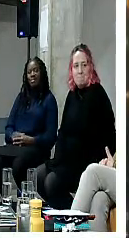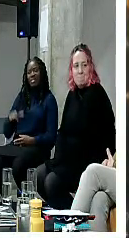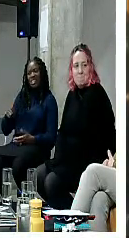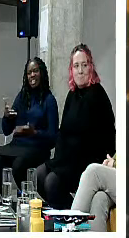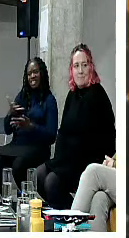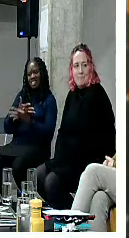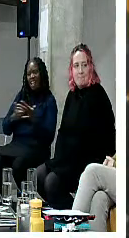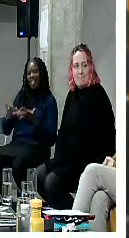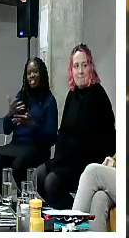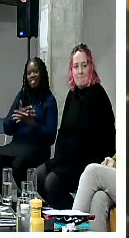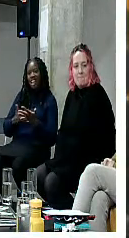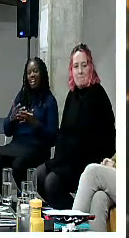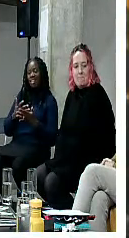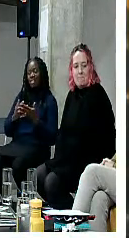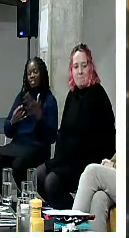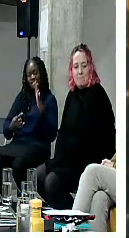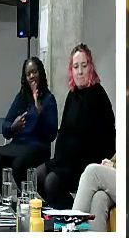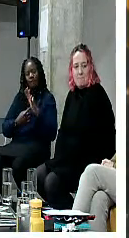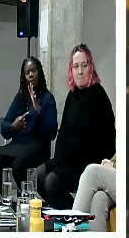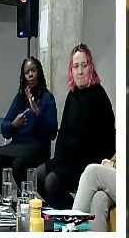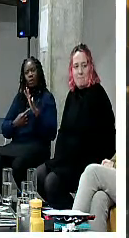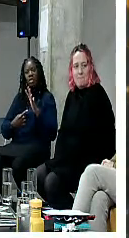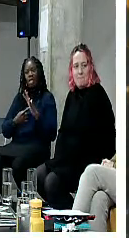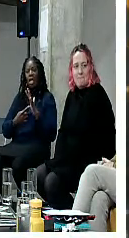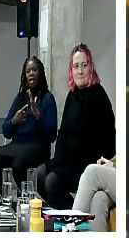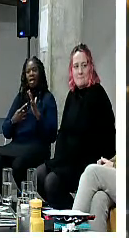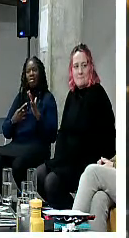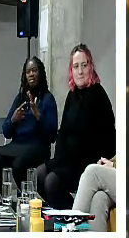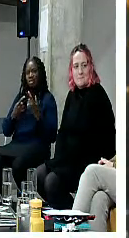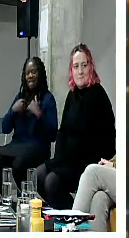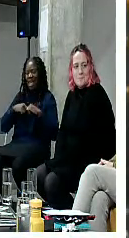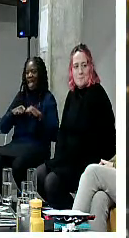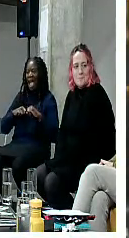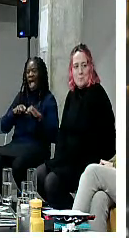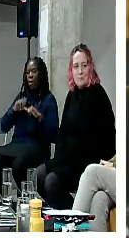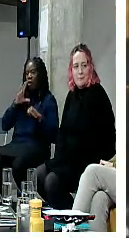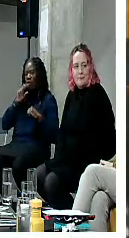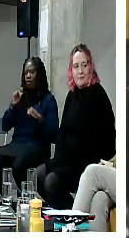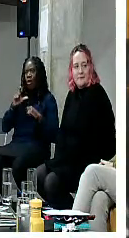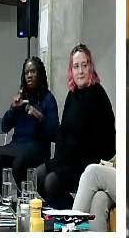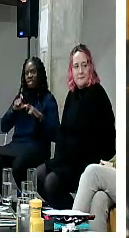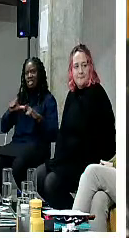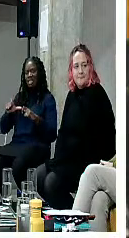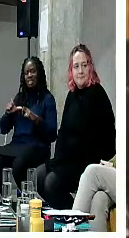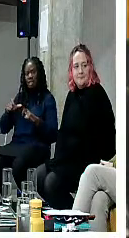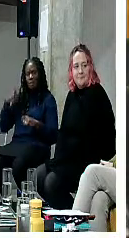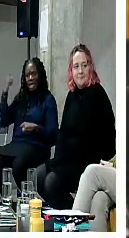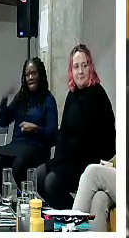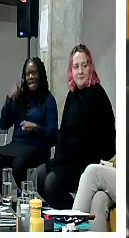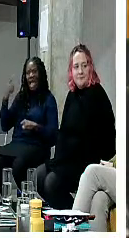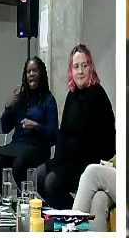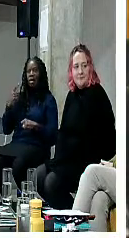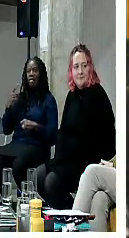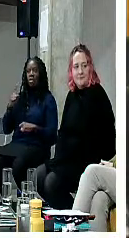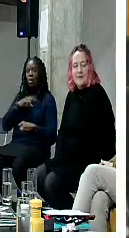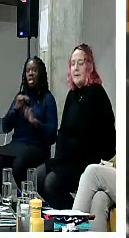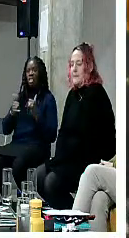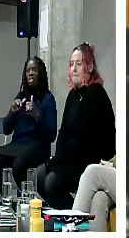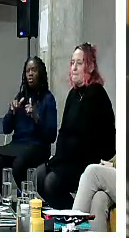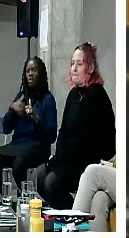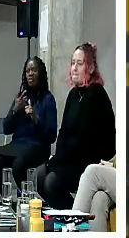discussions on. It's really important, to keep our voices heard, because sometimes we don't feel we're